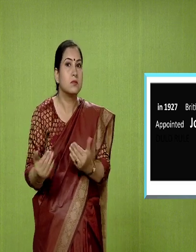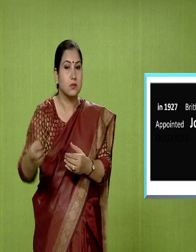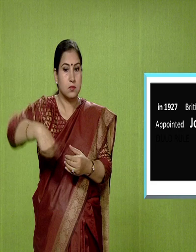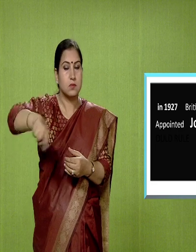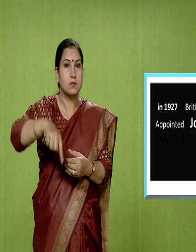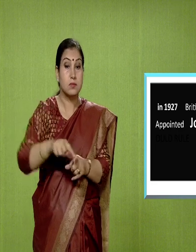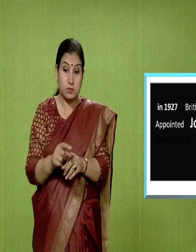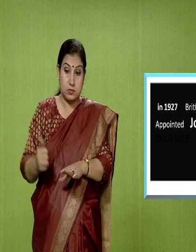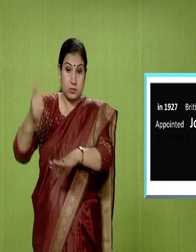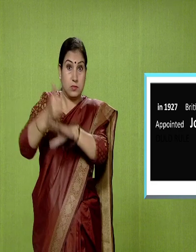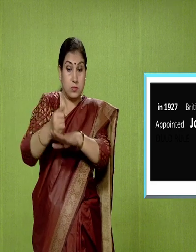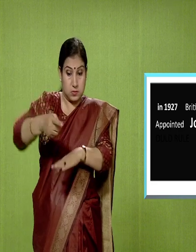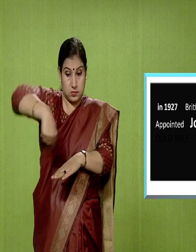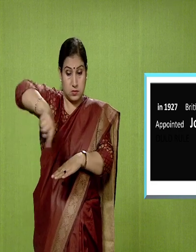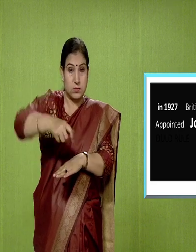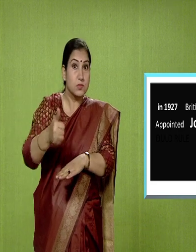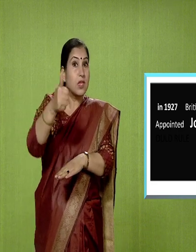The chairman of this commission was